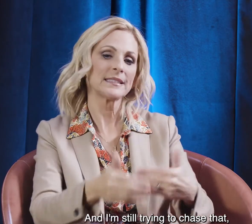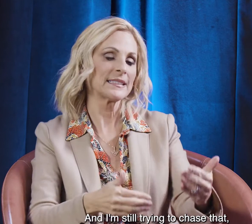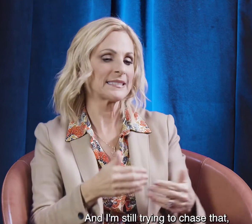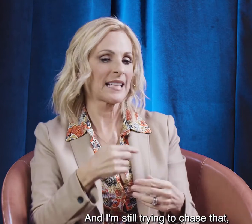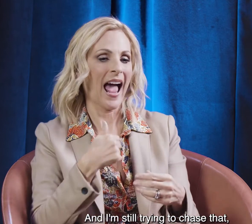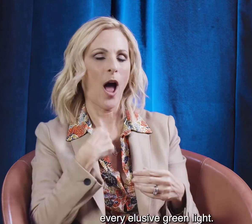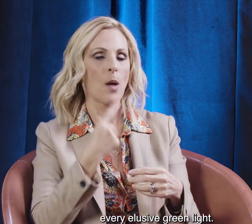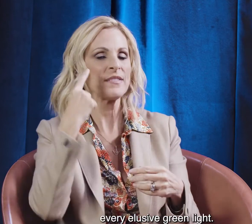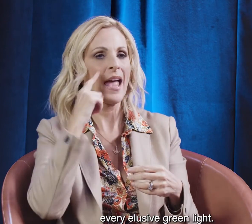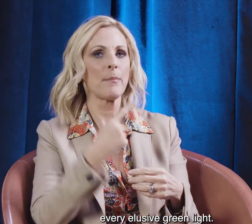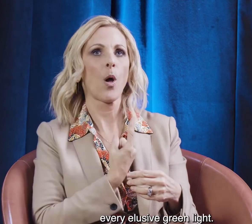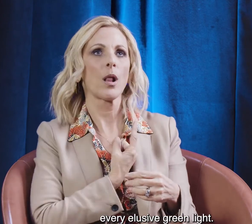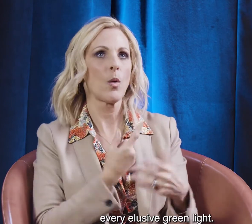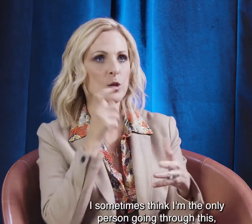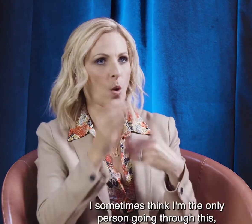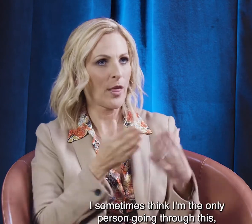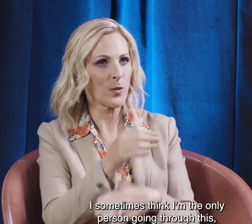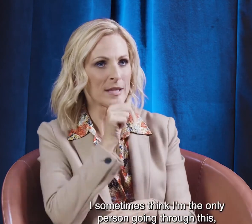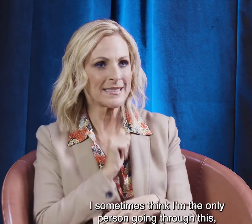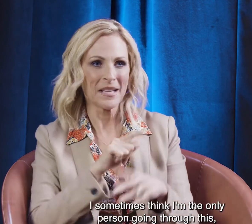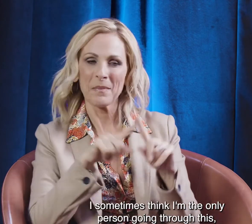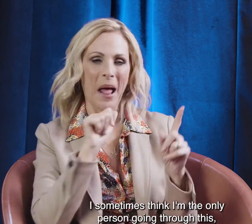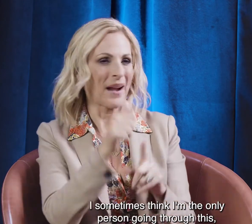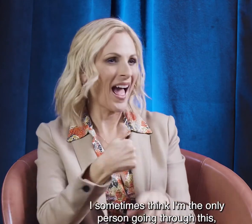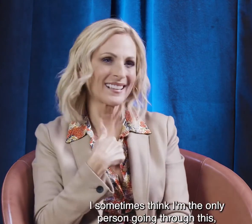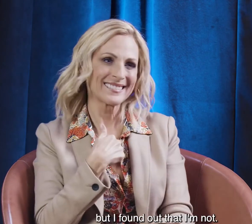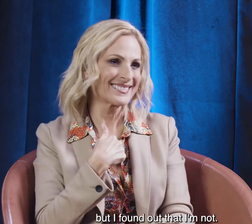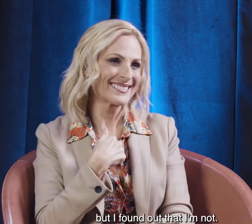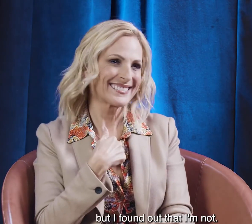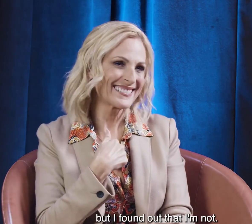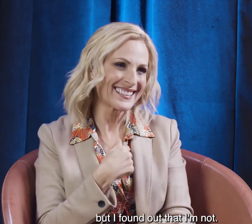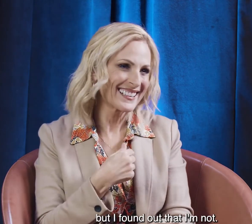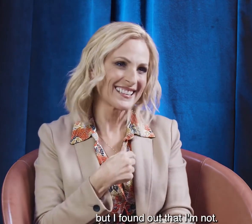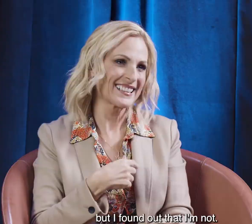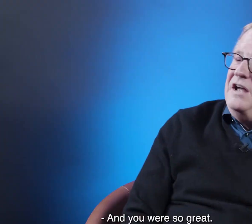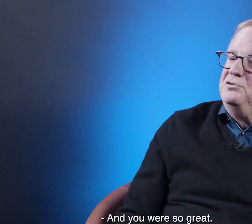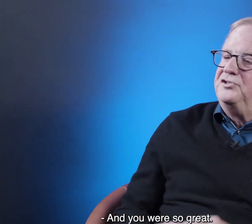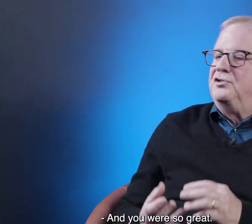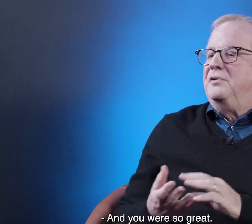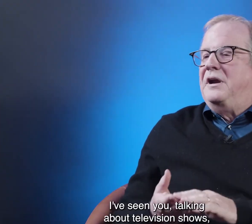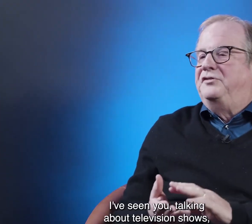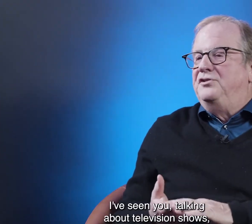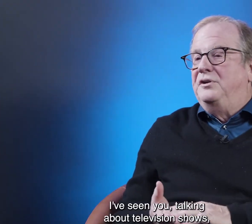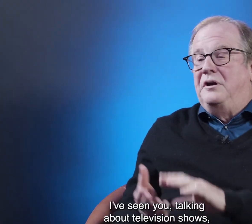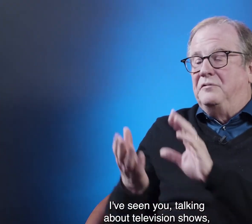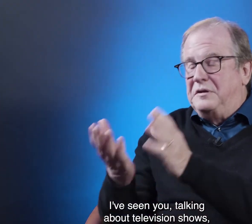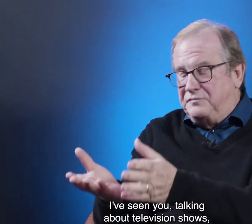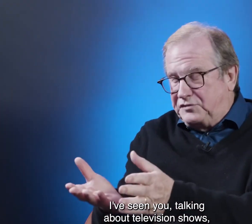that every elusive green light. I sometimes think I'm the only person going through this, but I found out that I'm not. And you were so great. I've seen you in, talking